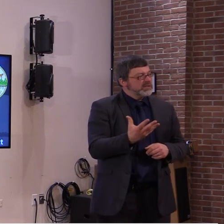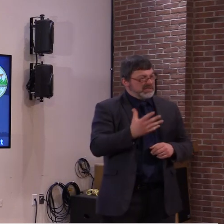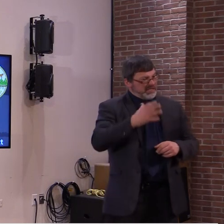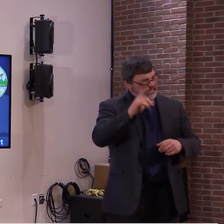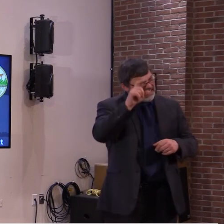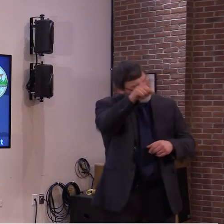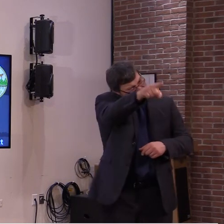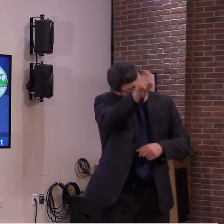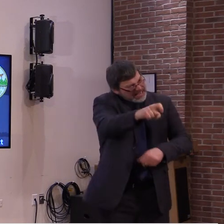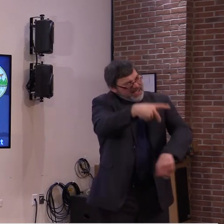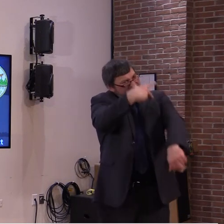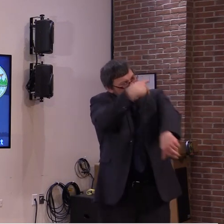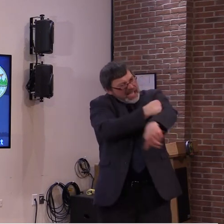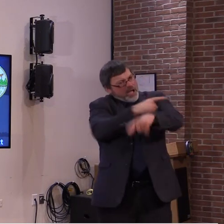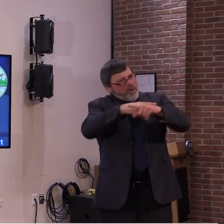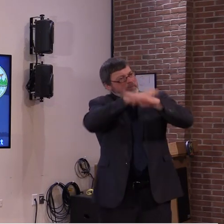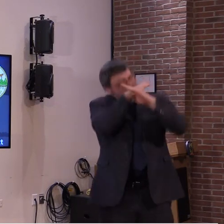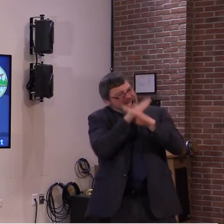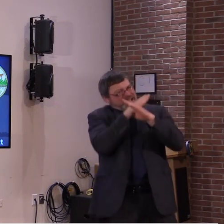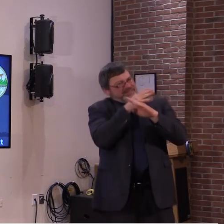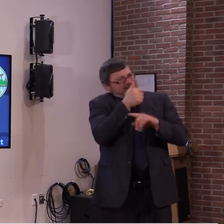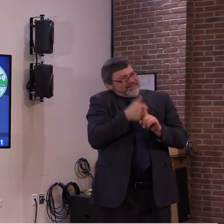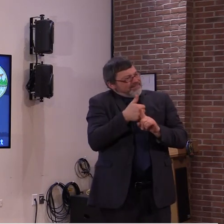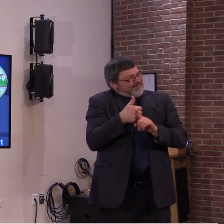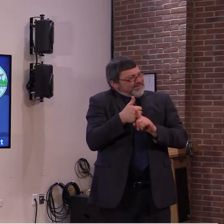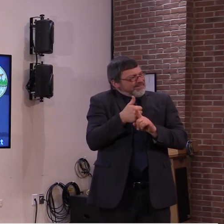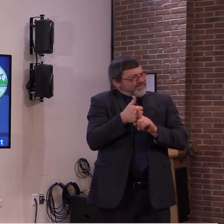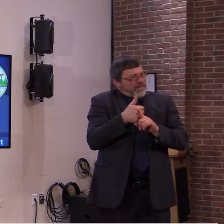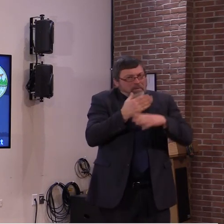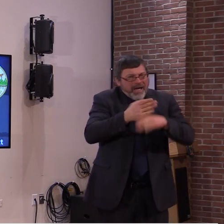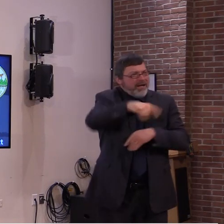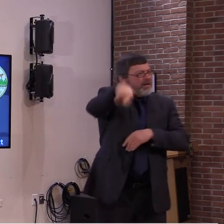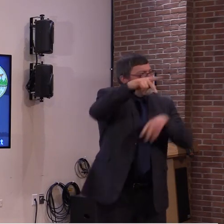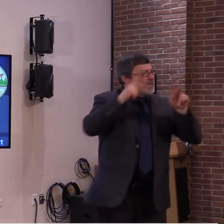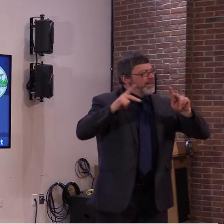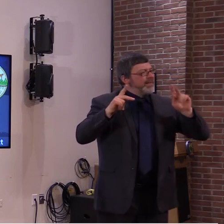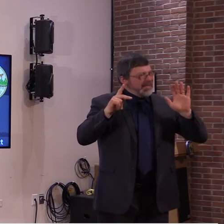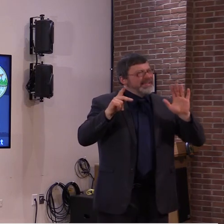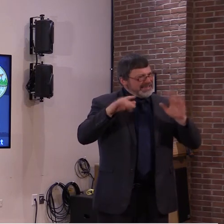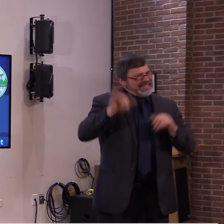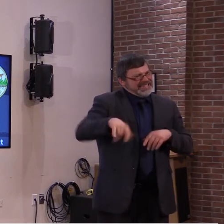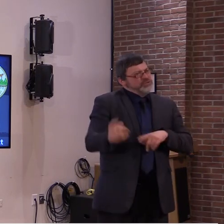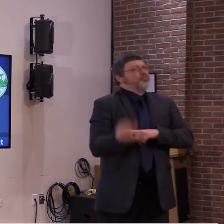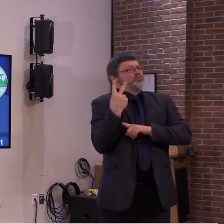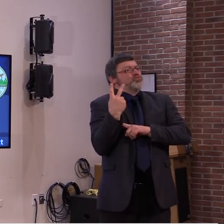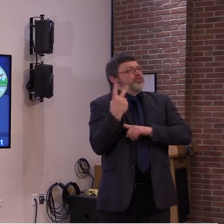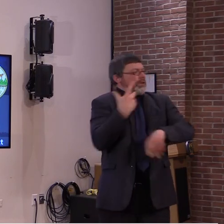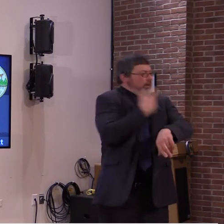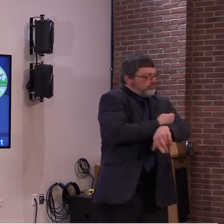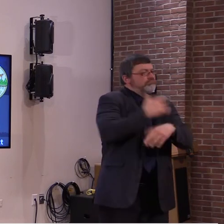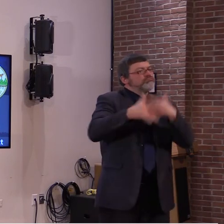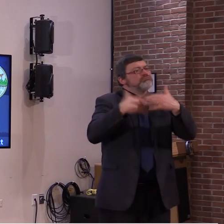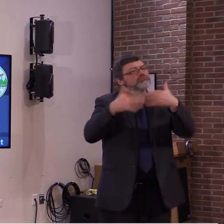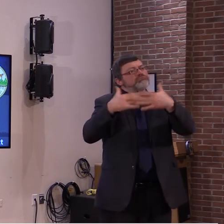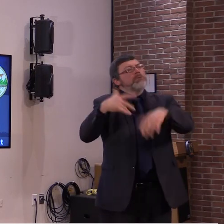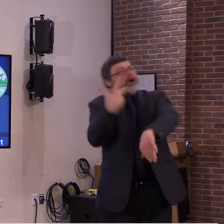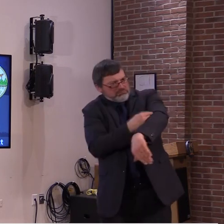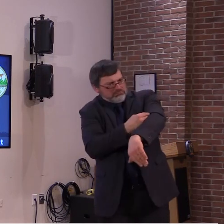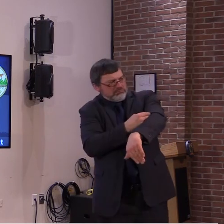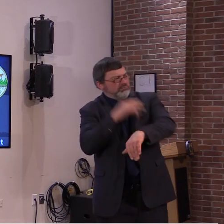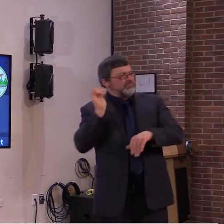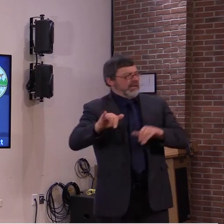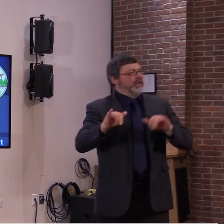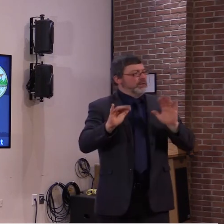completely. You will still need a second shot in 3 or 4 weeks, depending on which mRNA vaccine